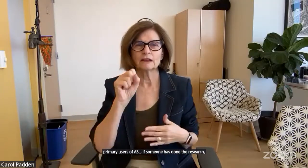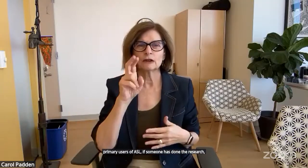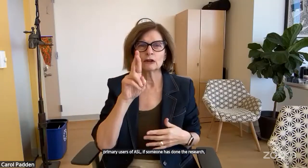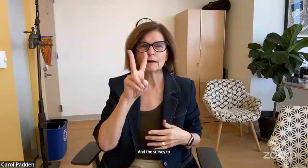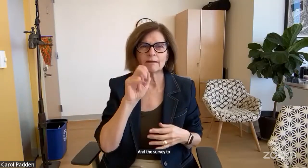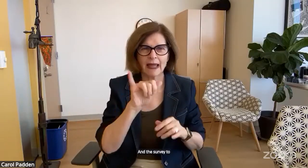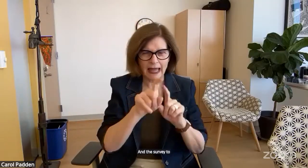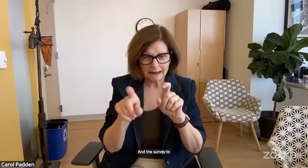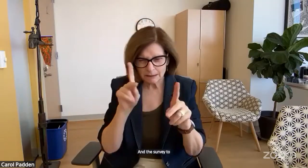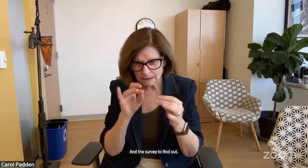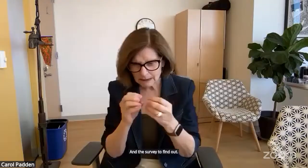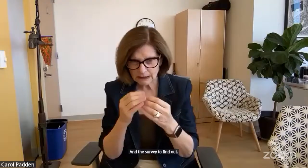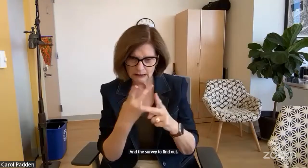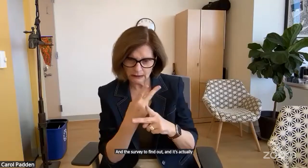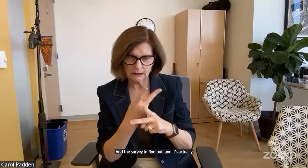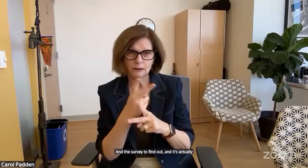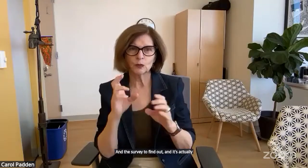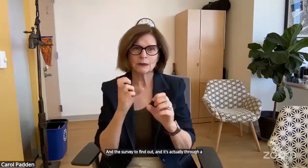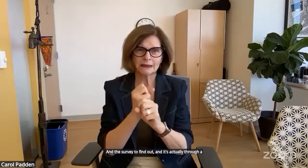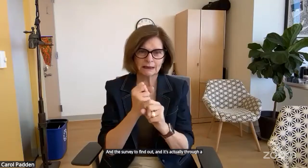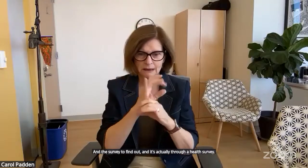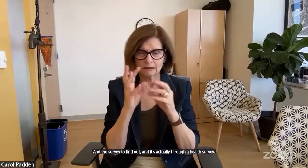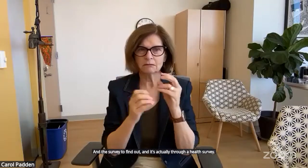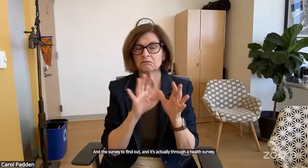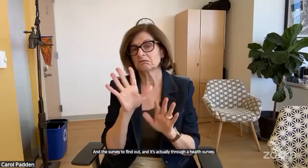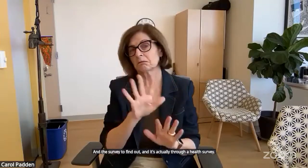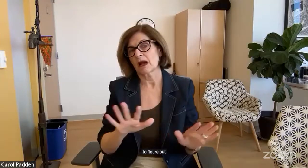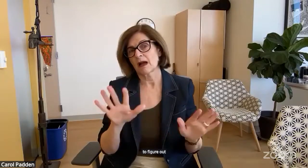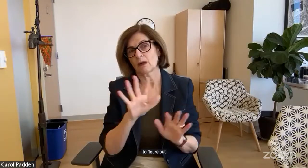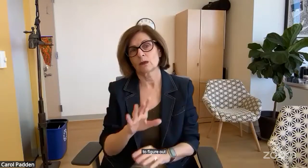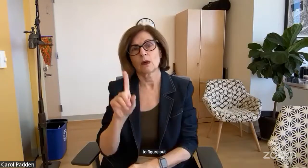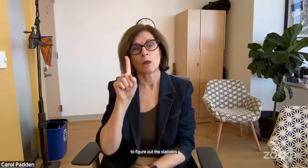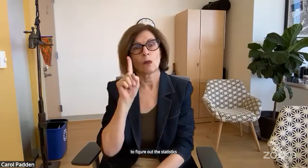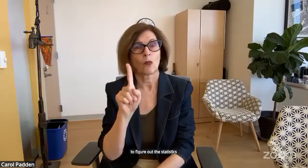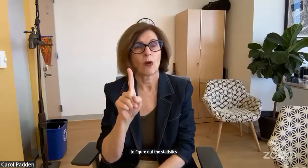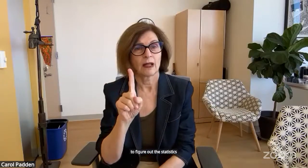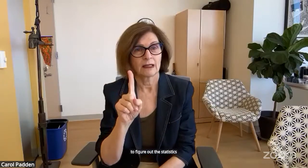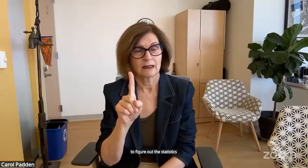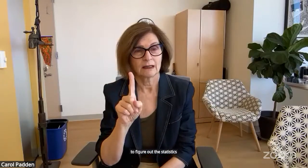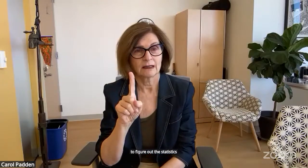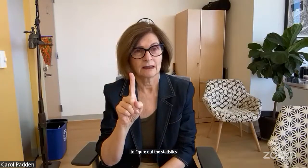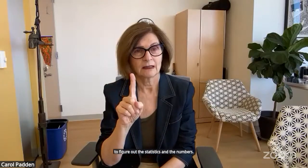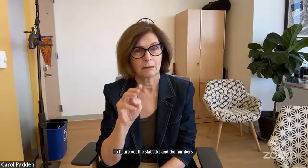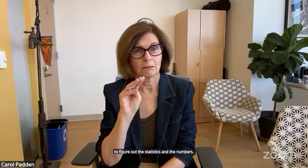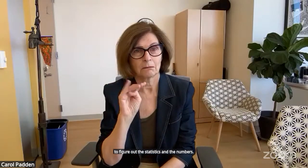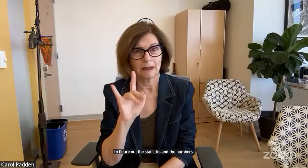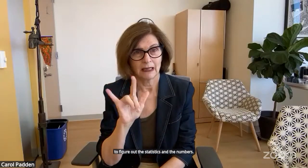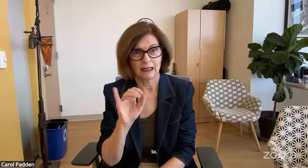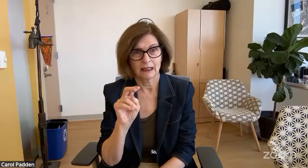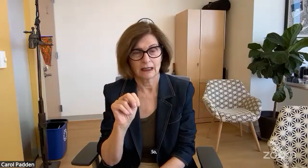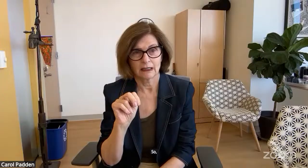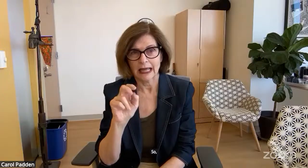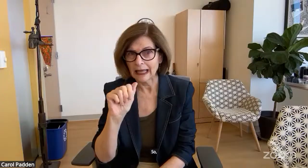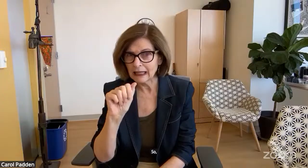find out, it's actually through a health survey to figure out the statistics and the numbers. So there are